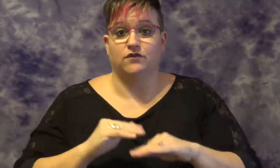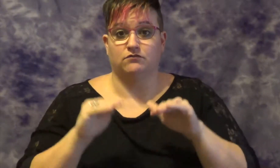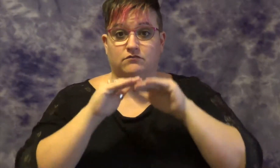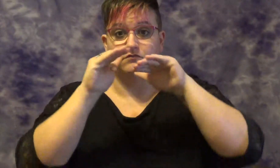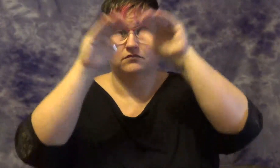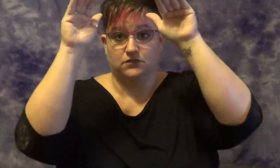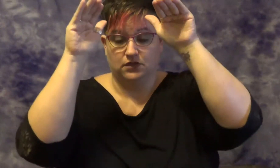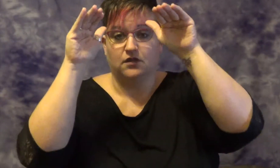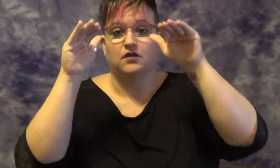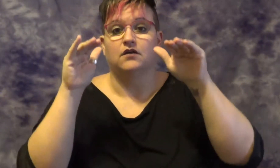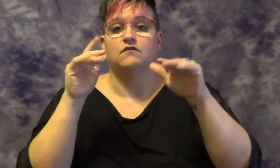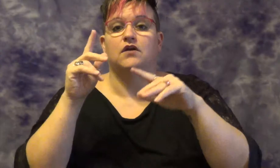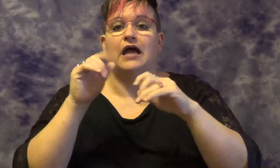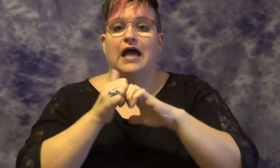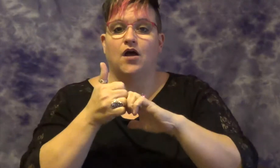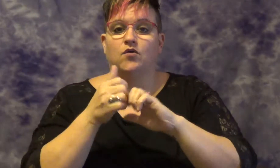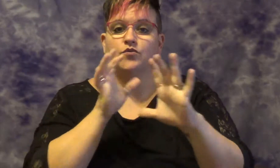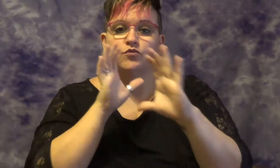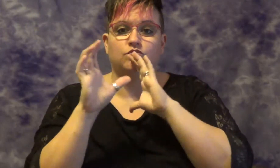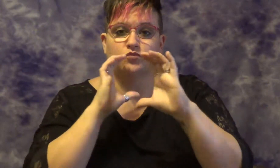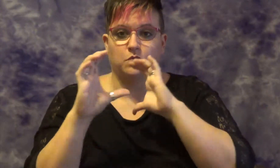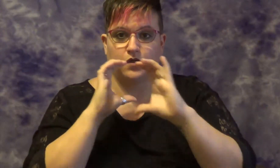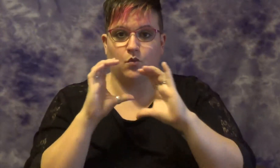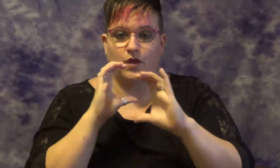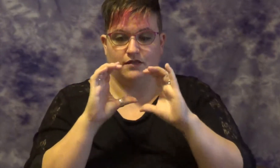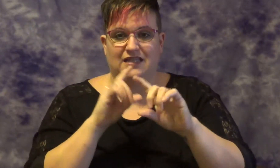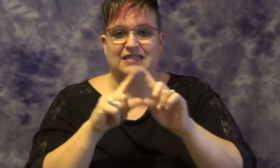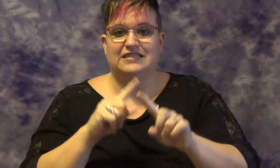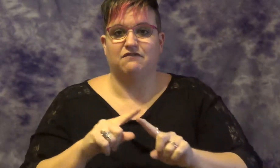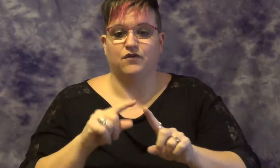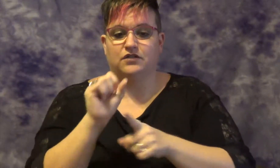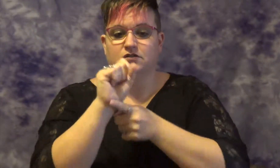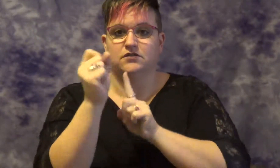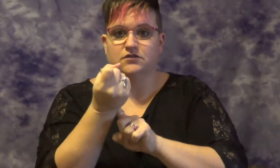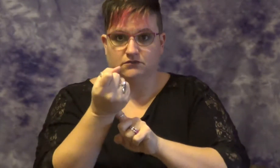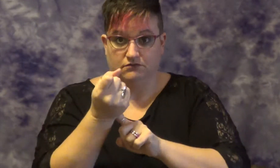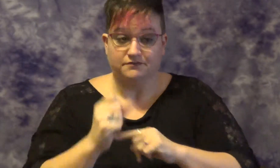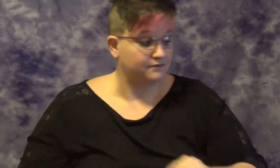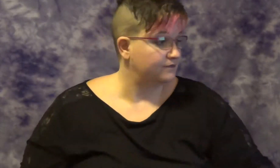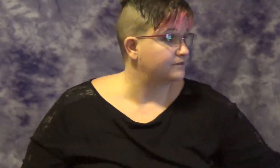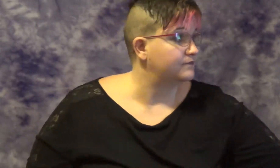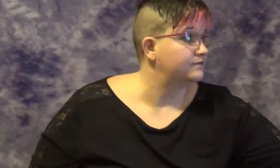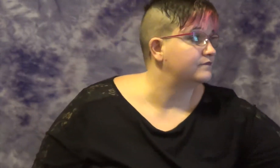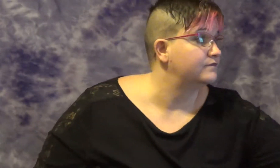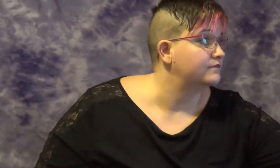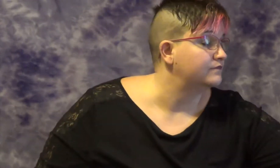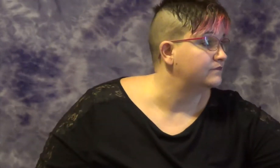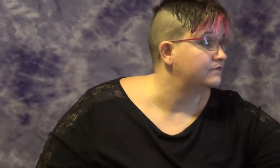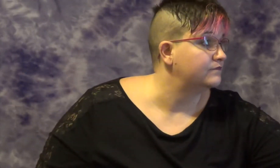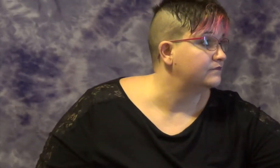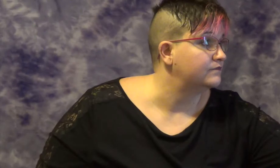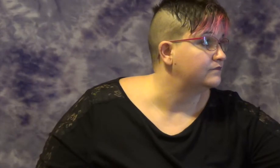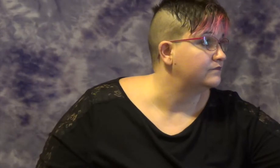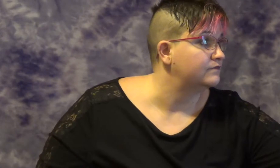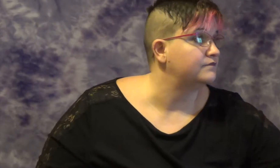understand that we have several different levels of register, and based off of our communication and based off of the setting that we're